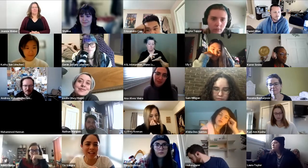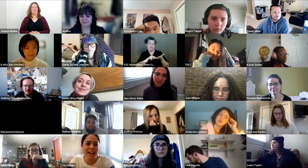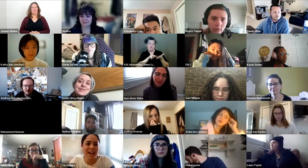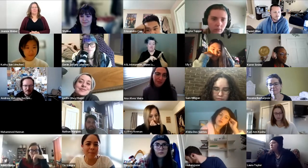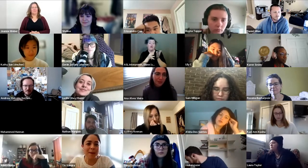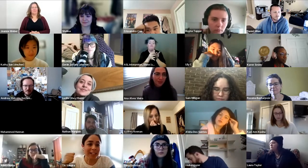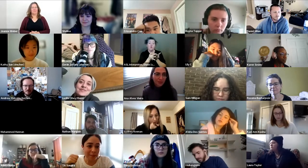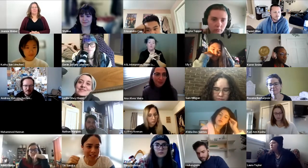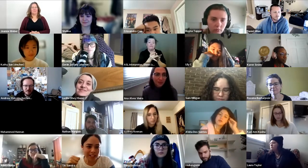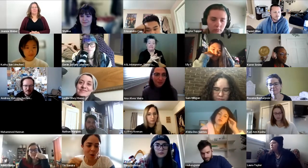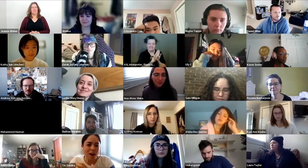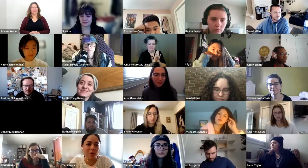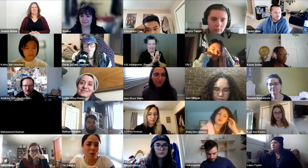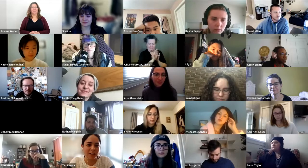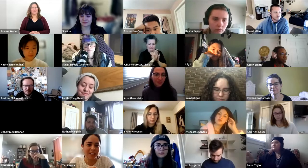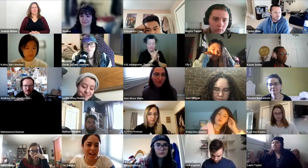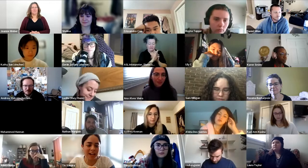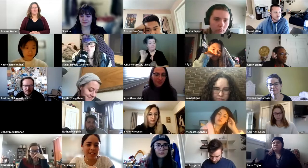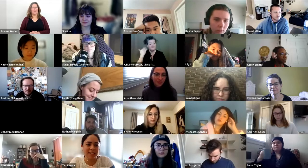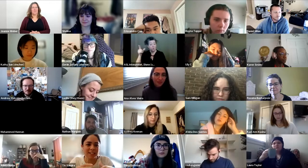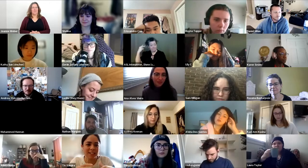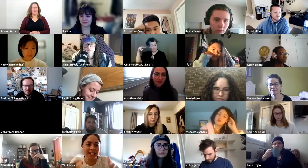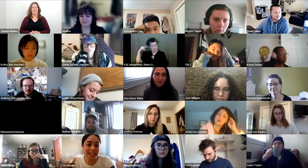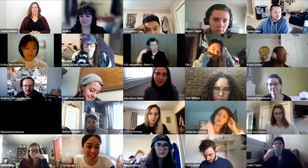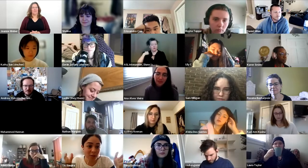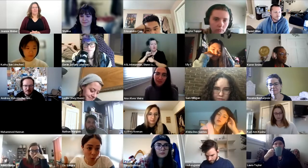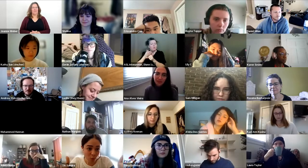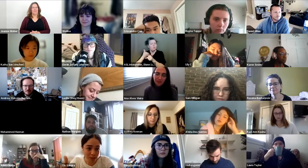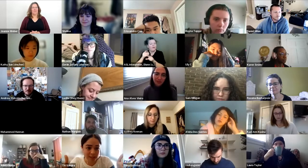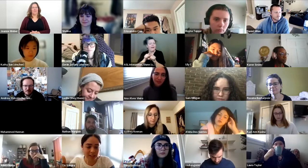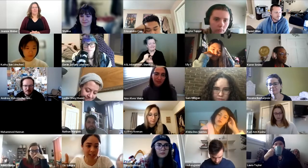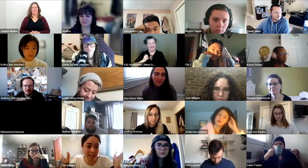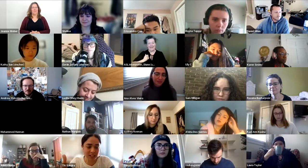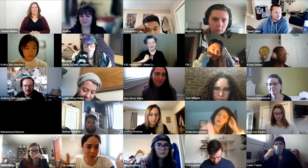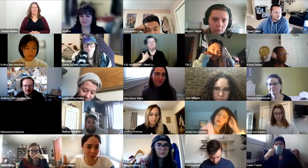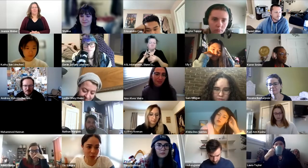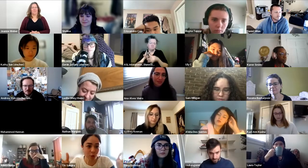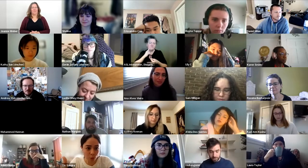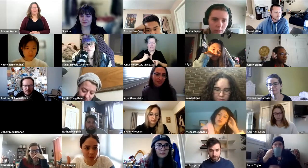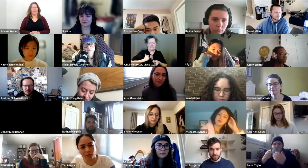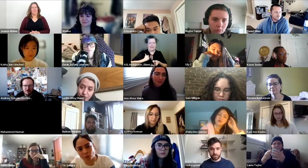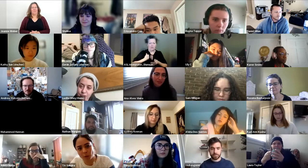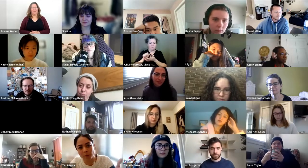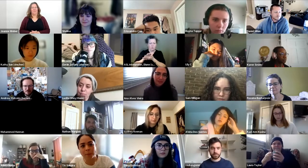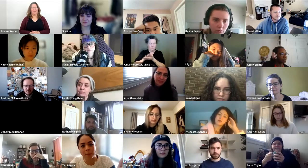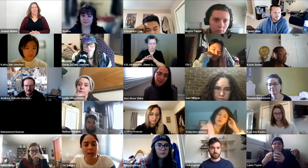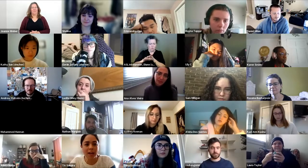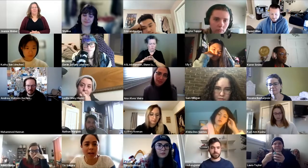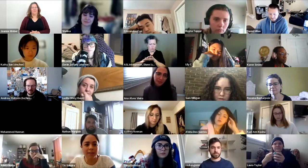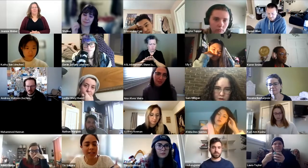development. Back in Mexico, I worked at Canadian schools, English immersion schools that